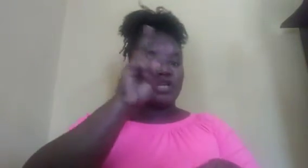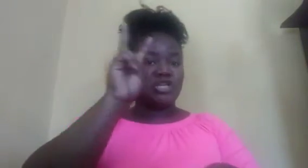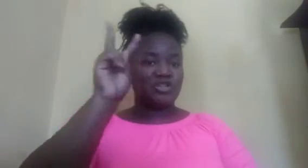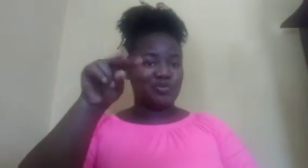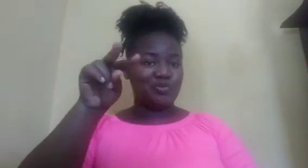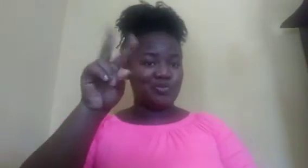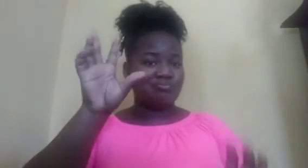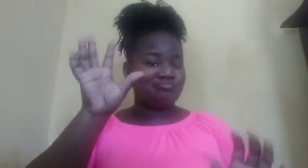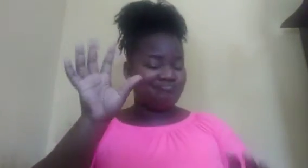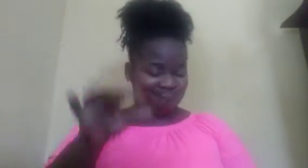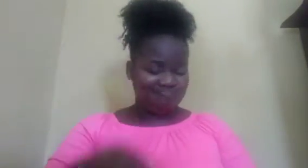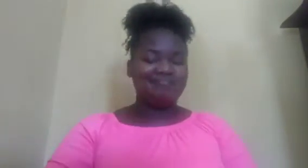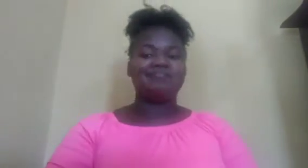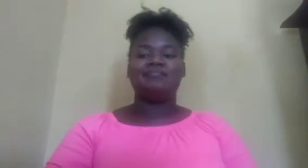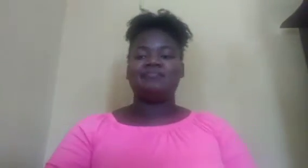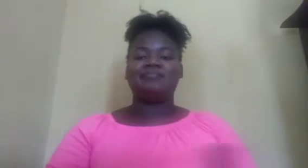That's 22.